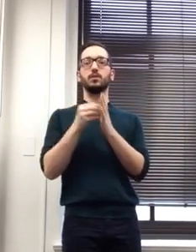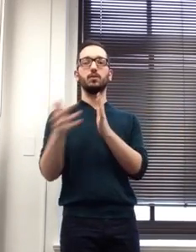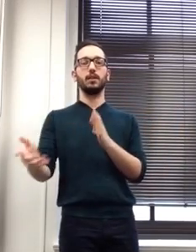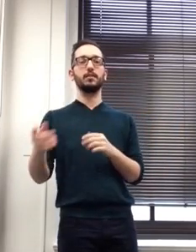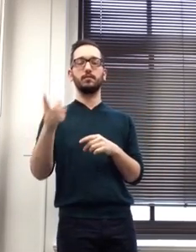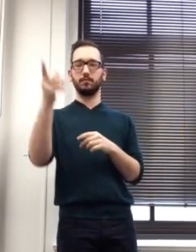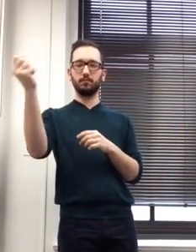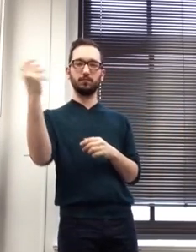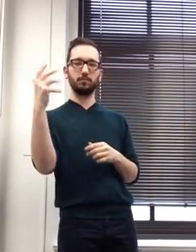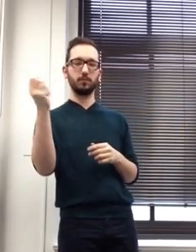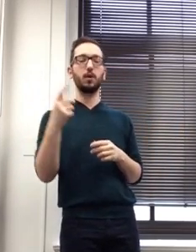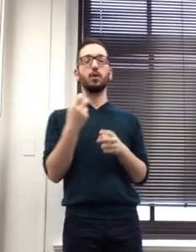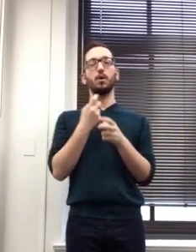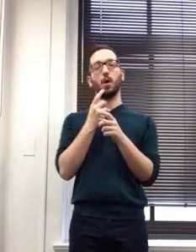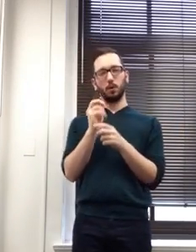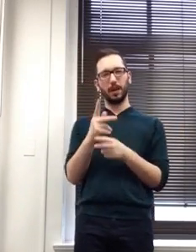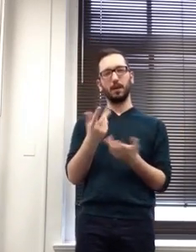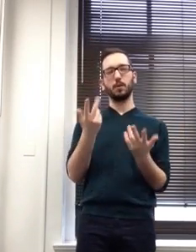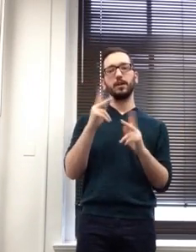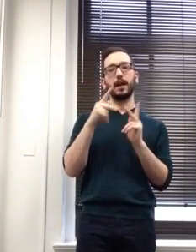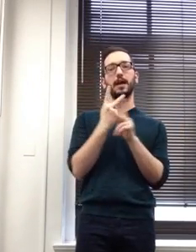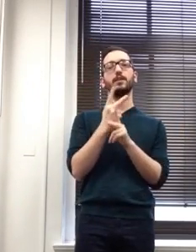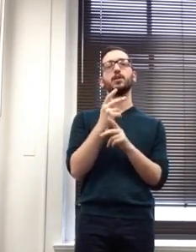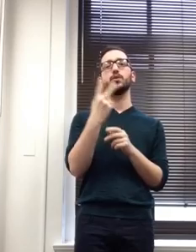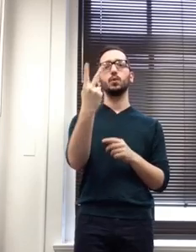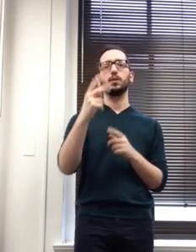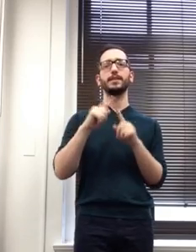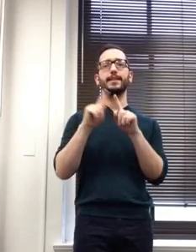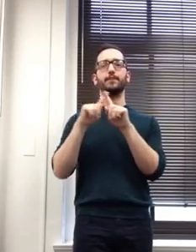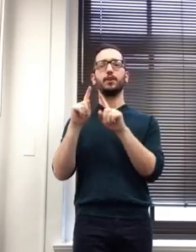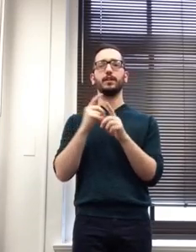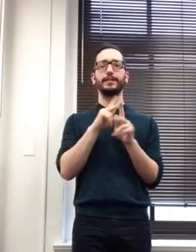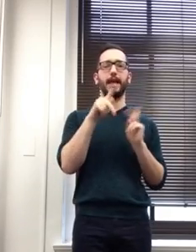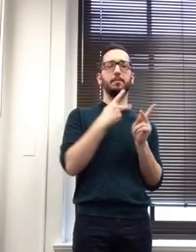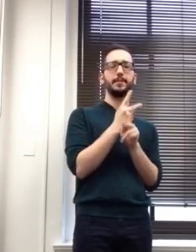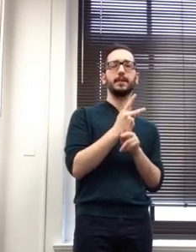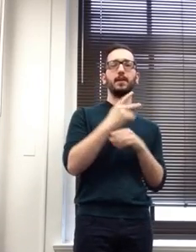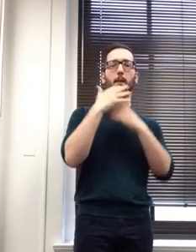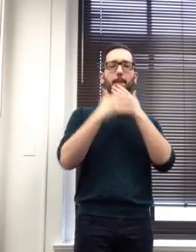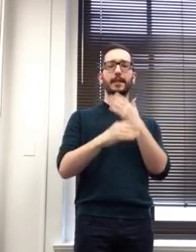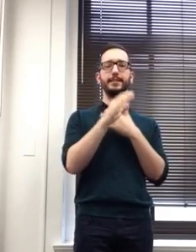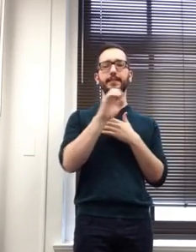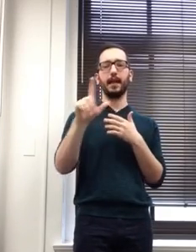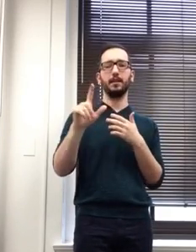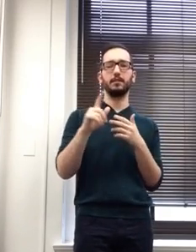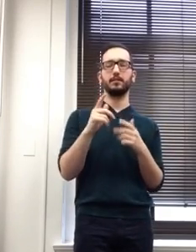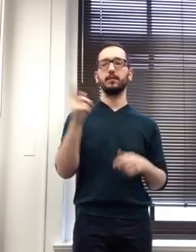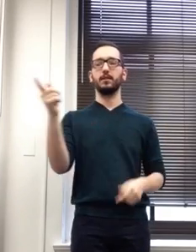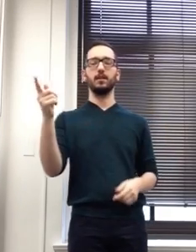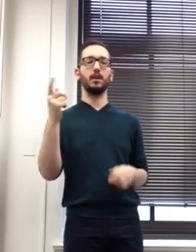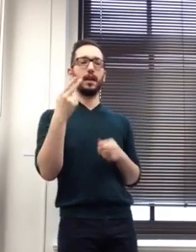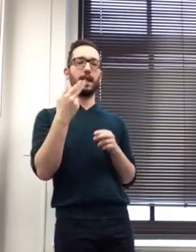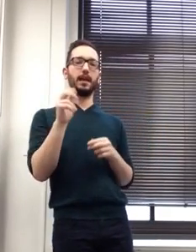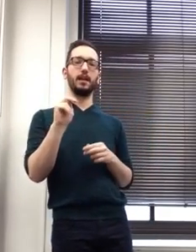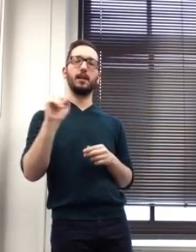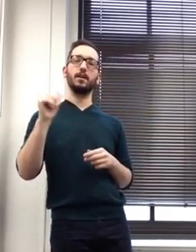What are the 2 types of blood cells that we know that it makes? Hannah? Sarah? Red blood cells and white blood cells. What do red blood cells